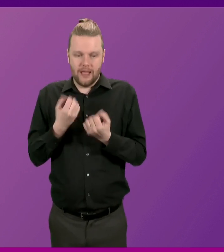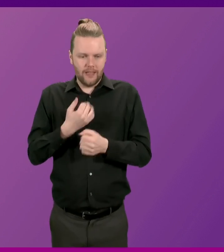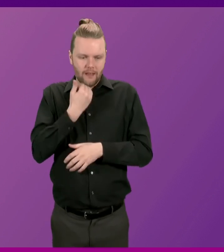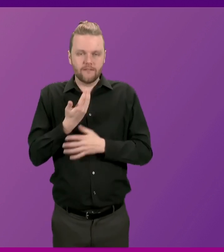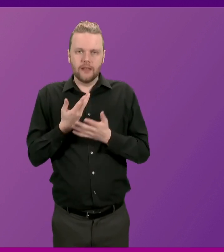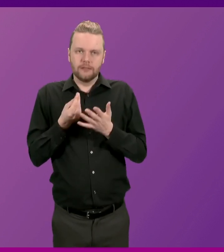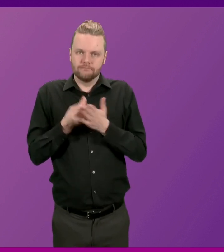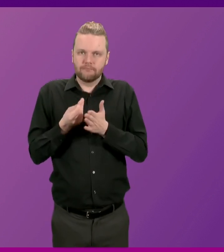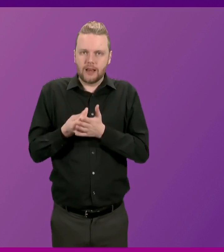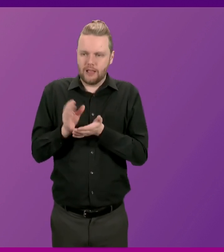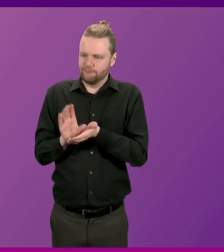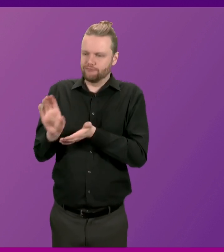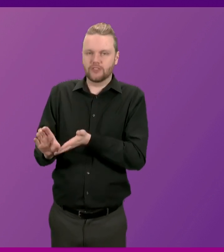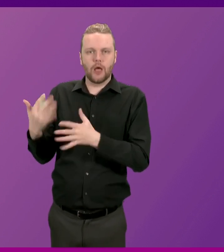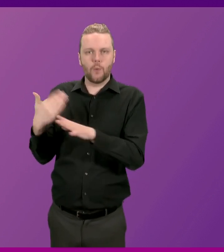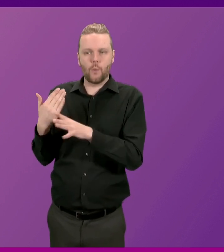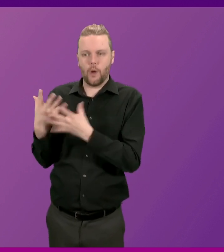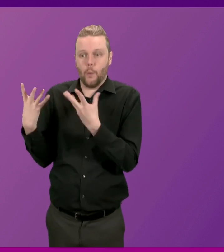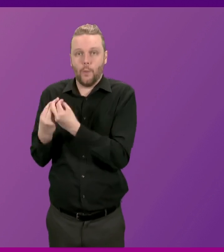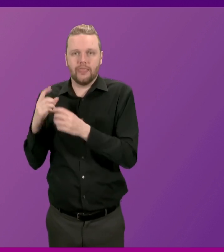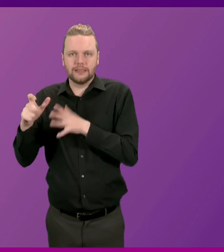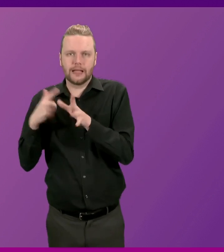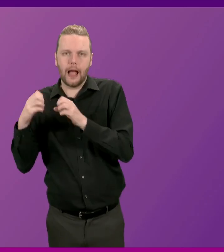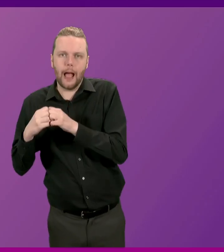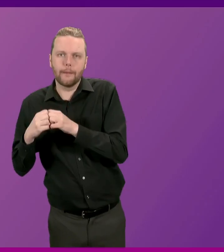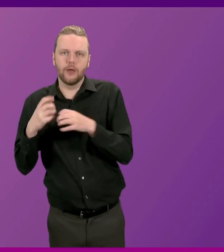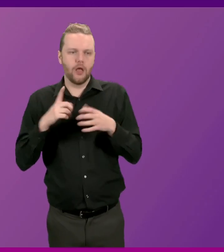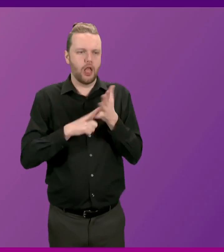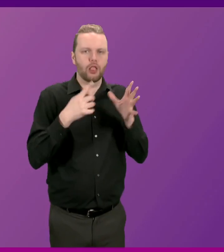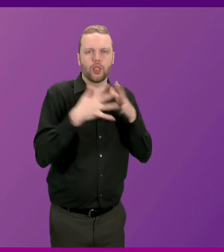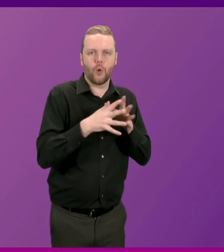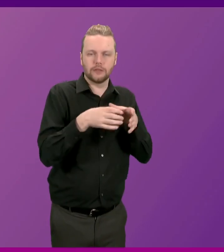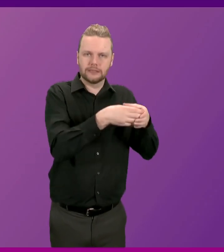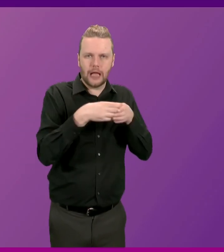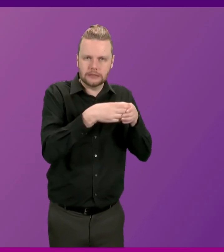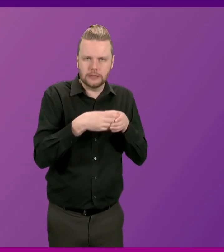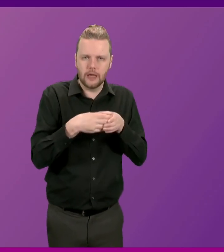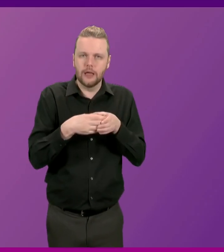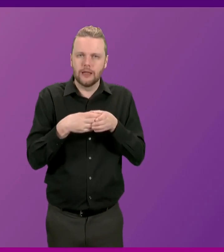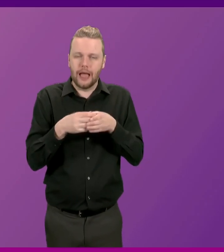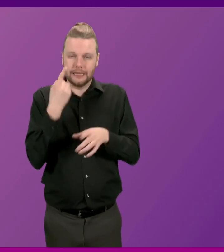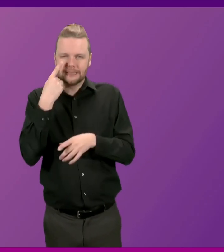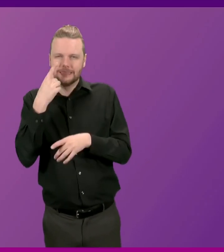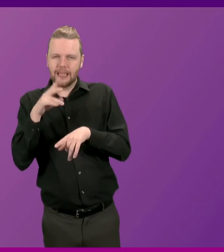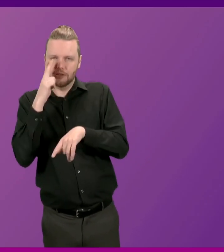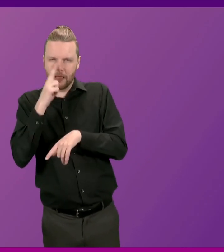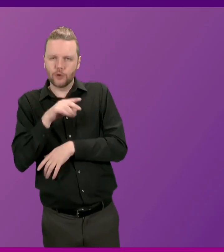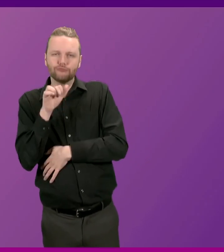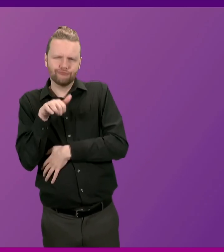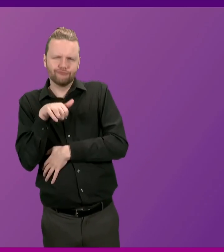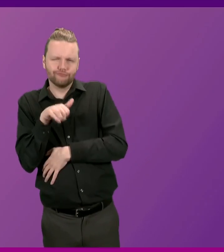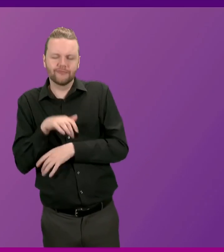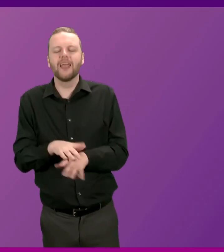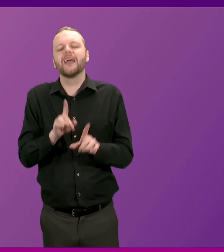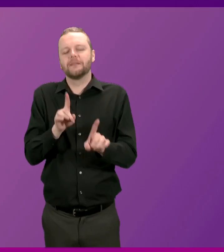some money that you could work with CAB, work with the Law Society. So, Professor Napier, you're nodding your head.